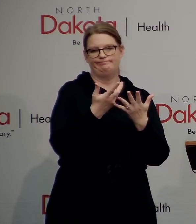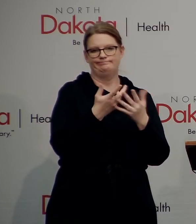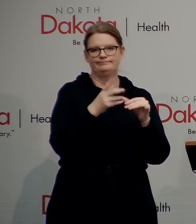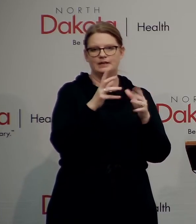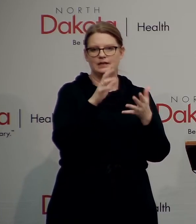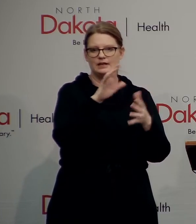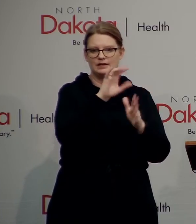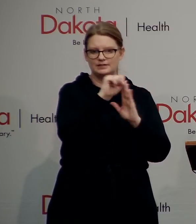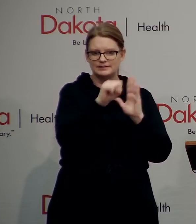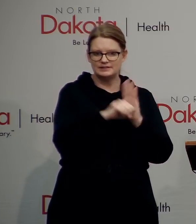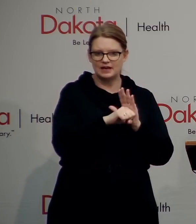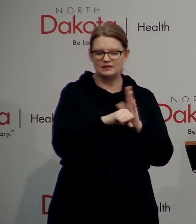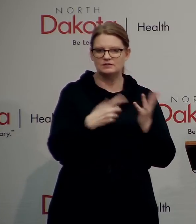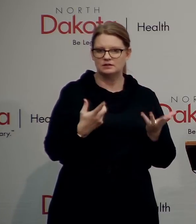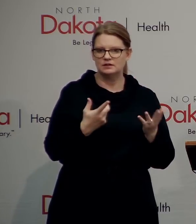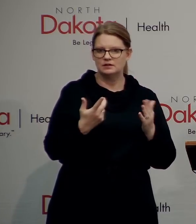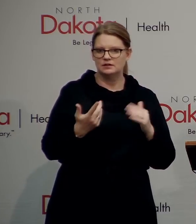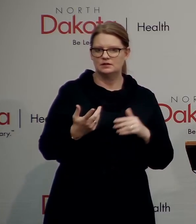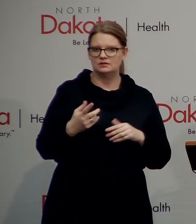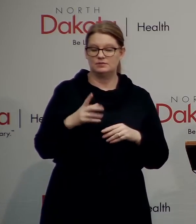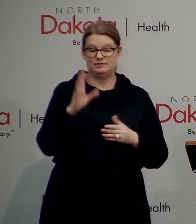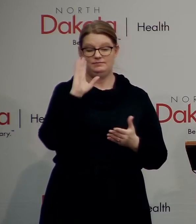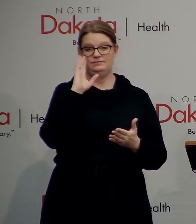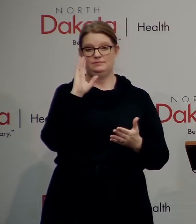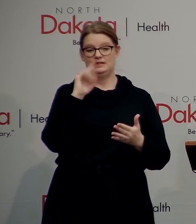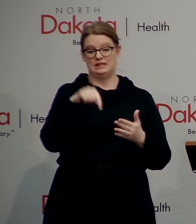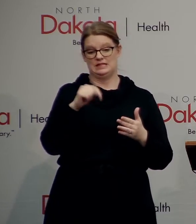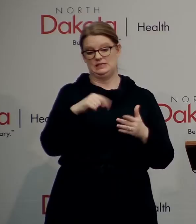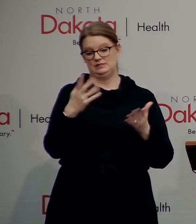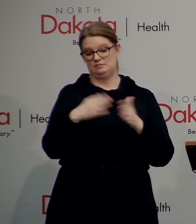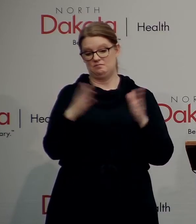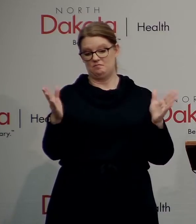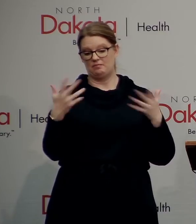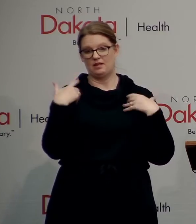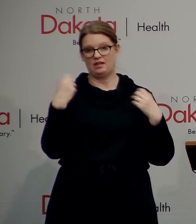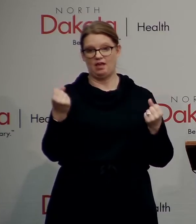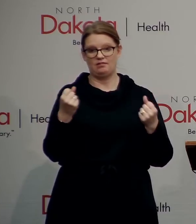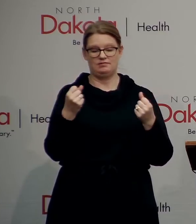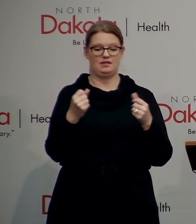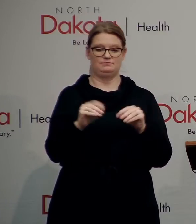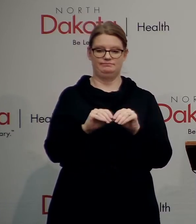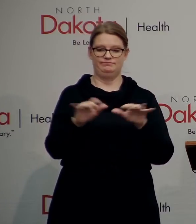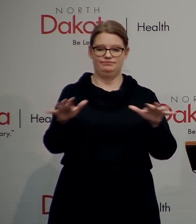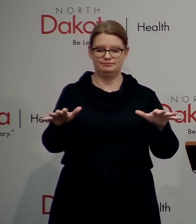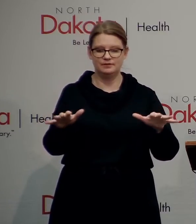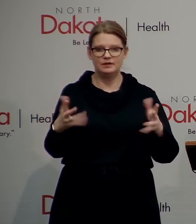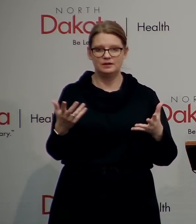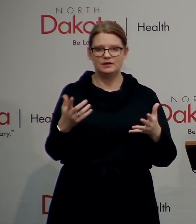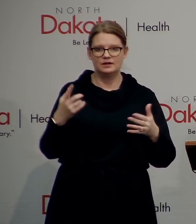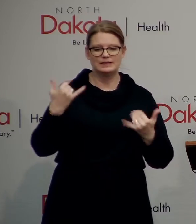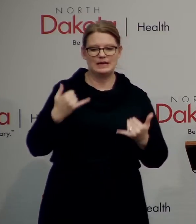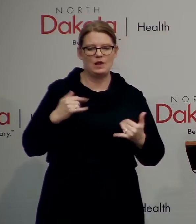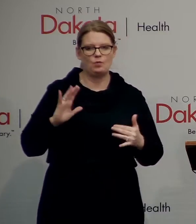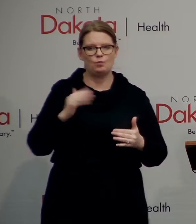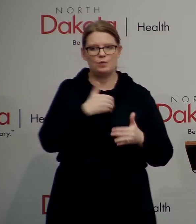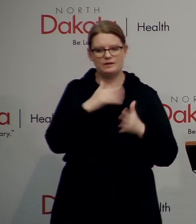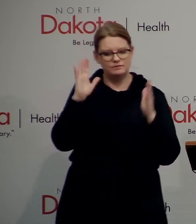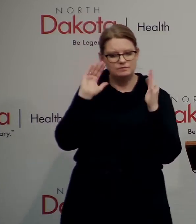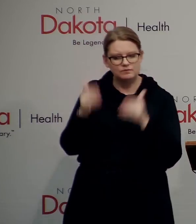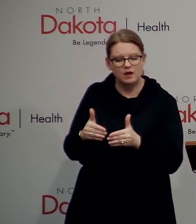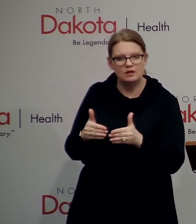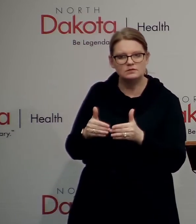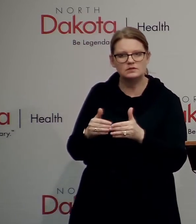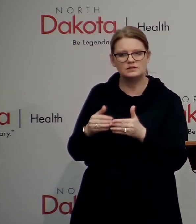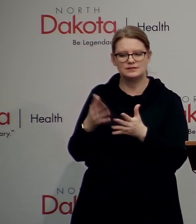has taken on new meaning considering this unprecedented public health matter, and we have redirected our resources to assist businesses during